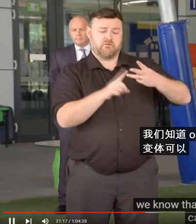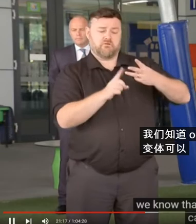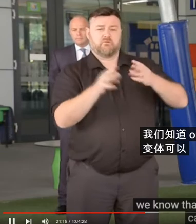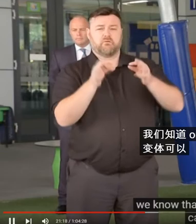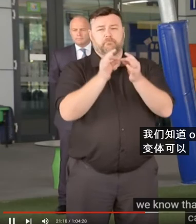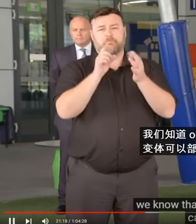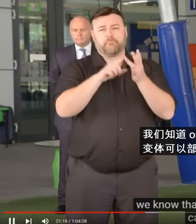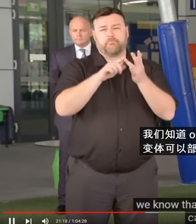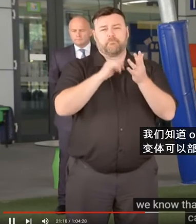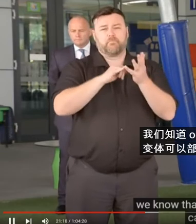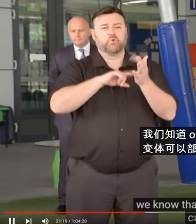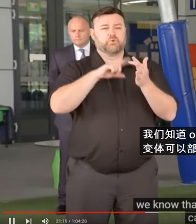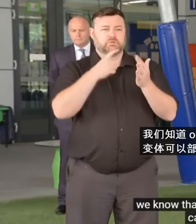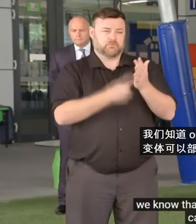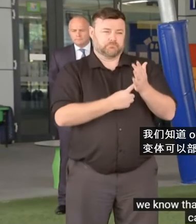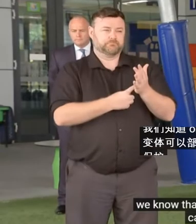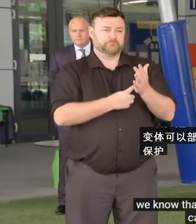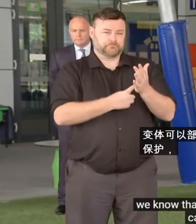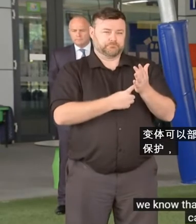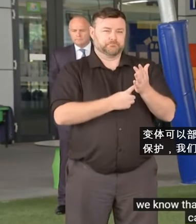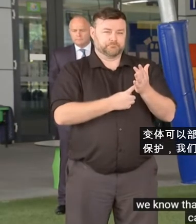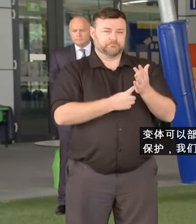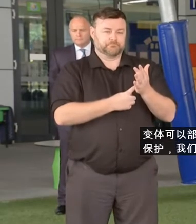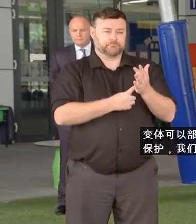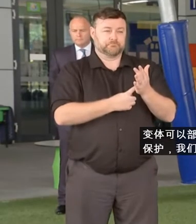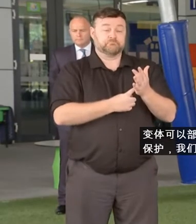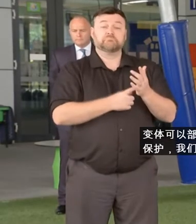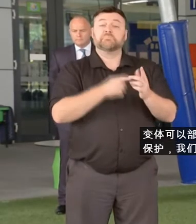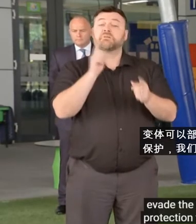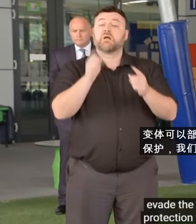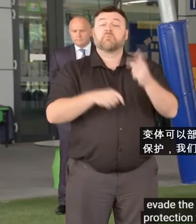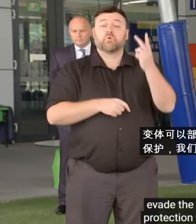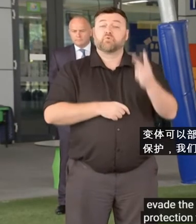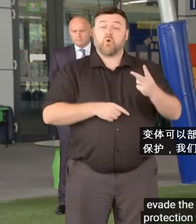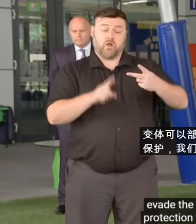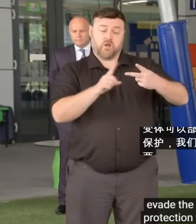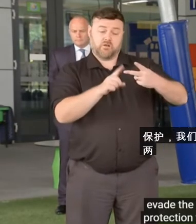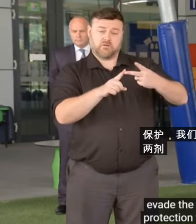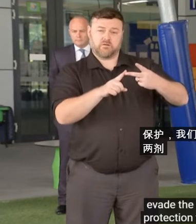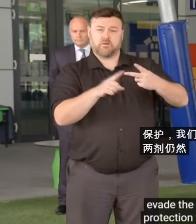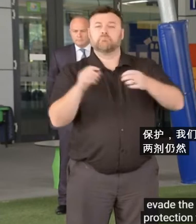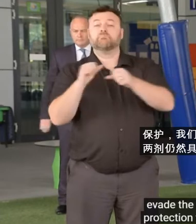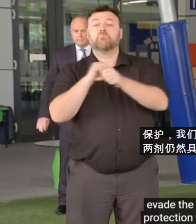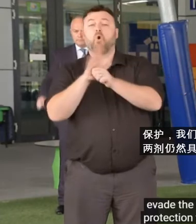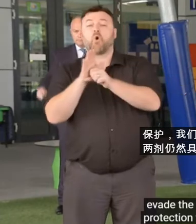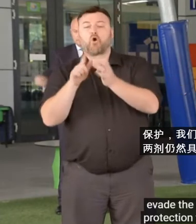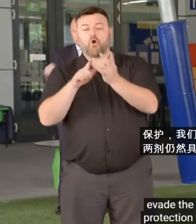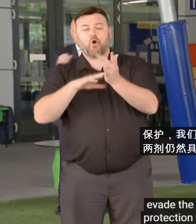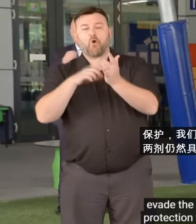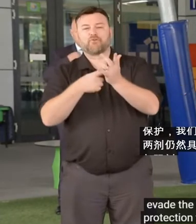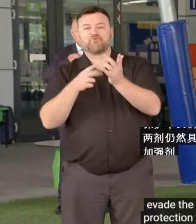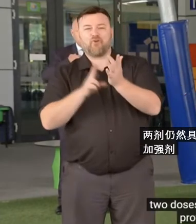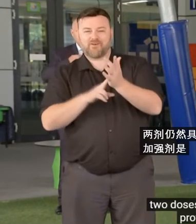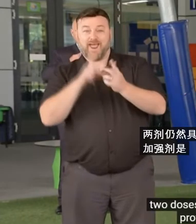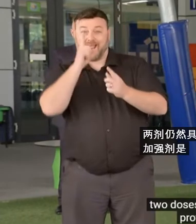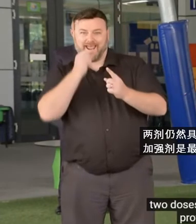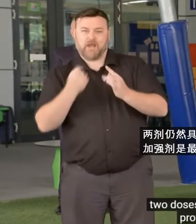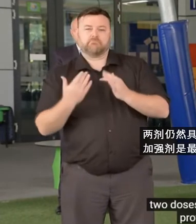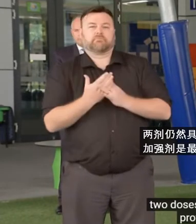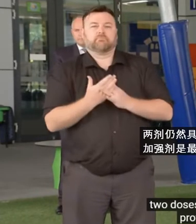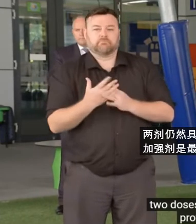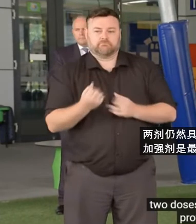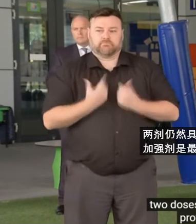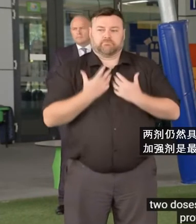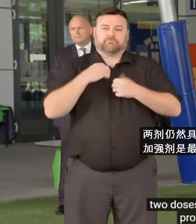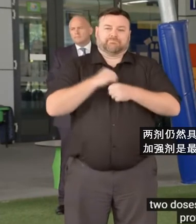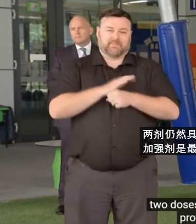variant can partially evade the immune protection that we see with 2 doses. 2 doses are still protective, but a booster